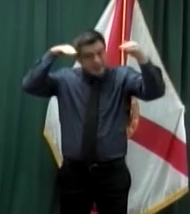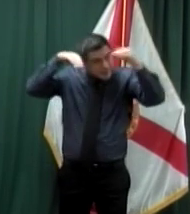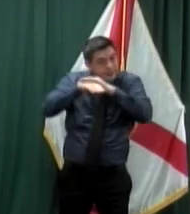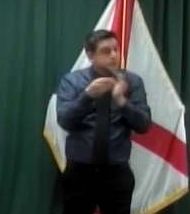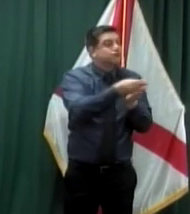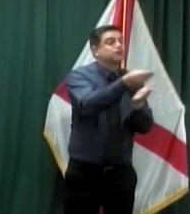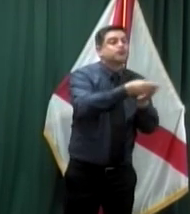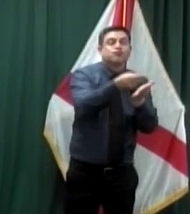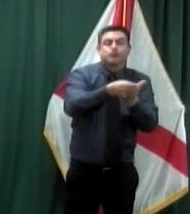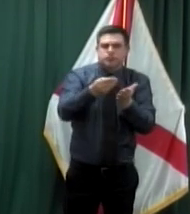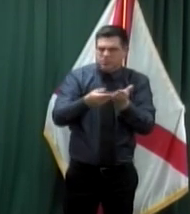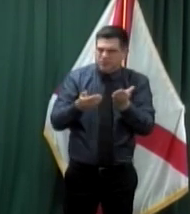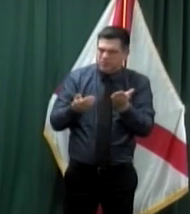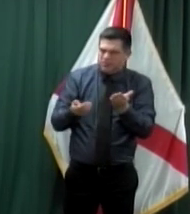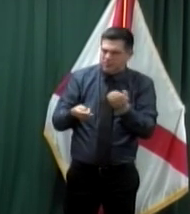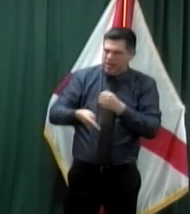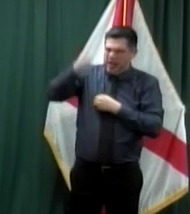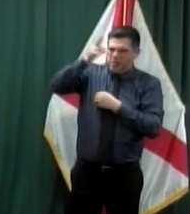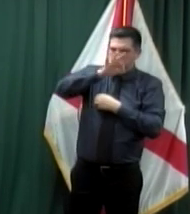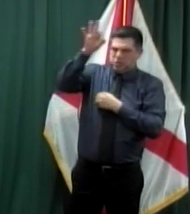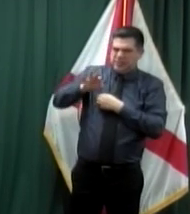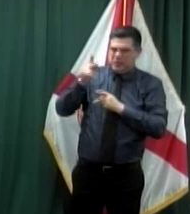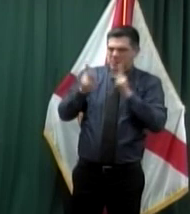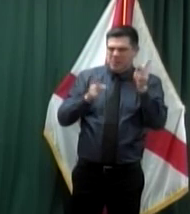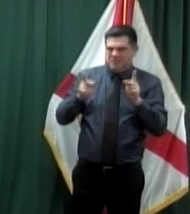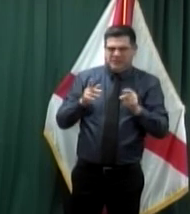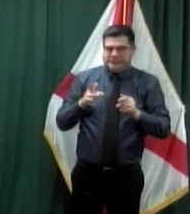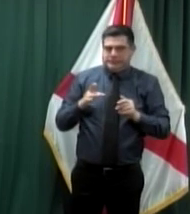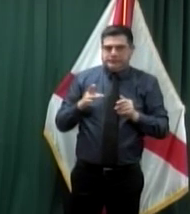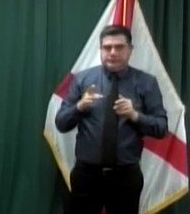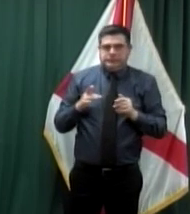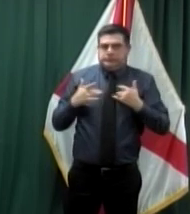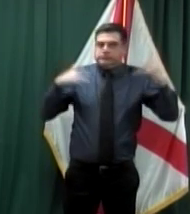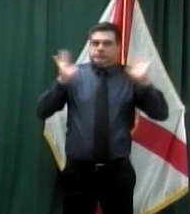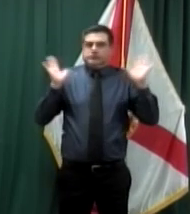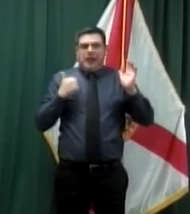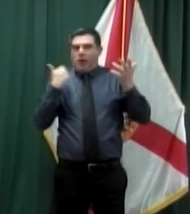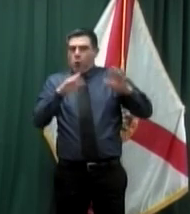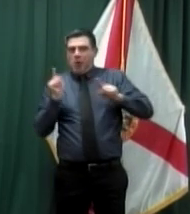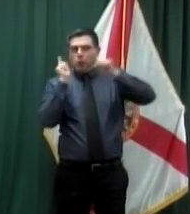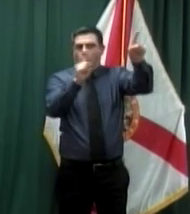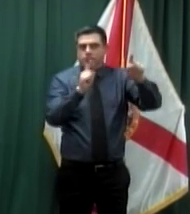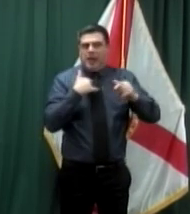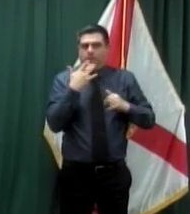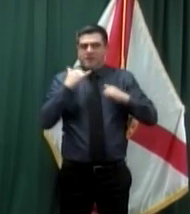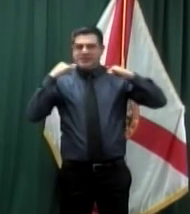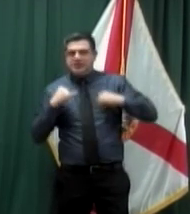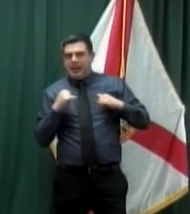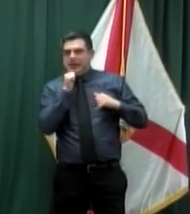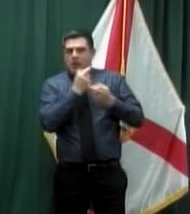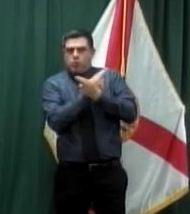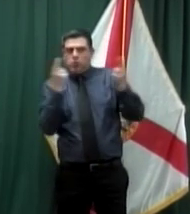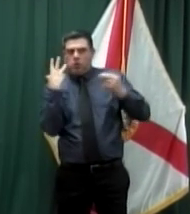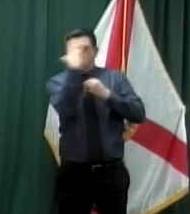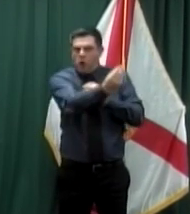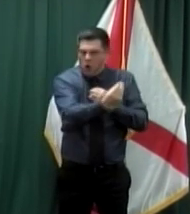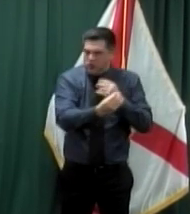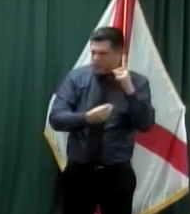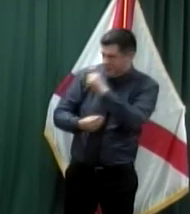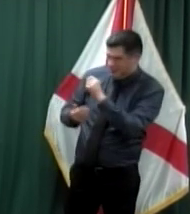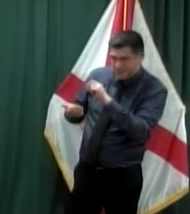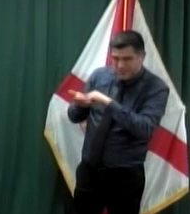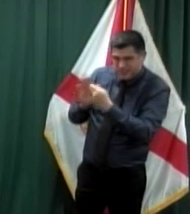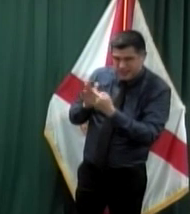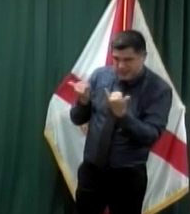Correct. Exactly. Does that put it back on businesses to wave the flag, hey, we're safe? Absolutely. And I've talked to a lot